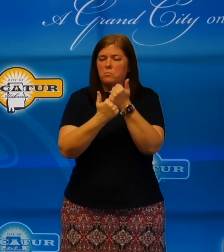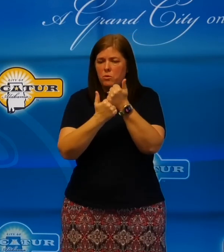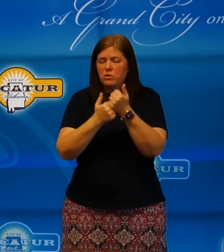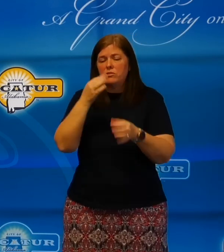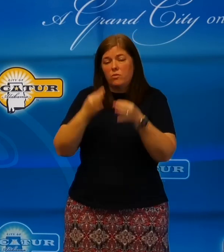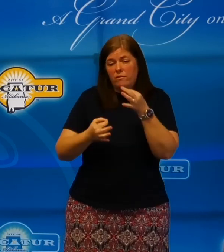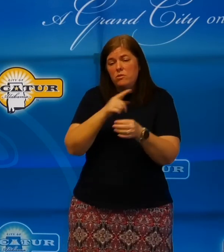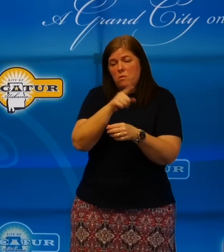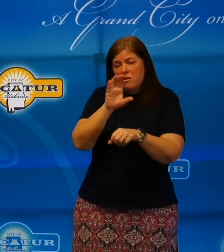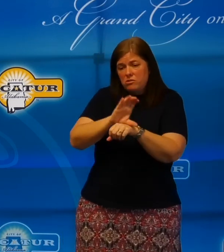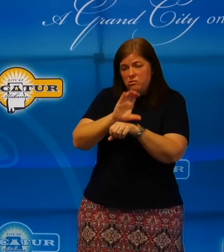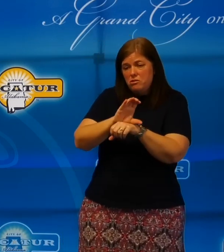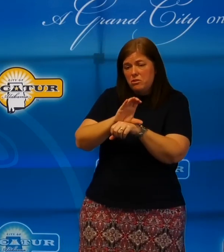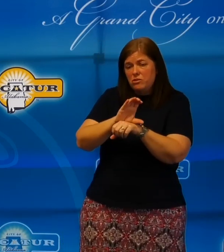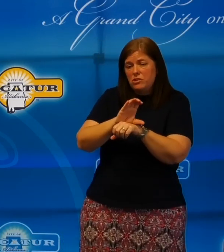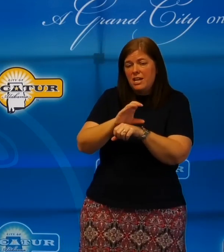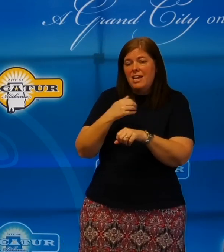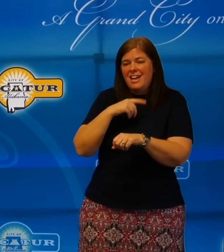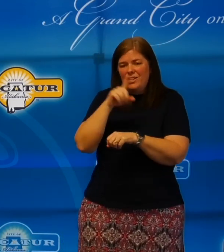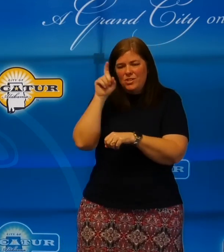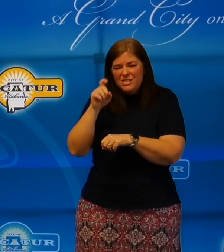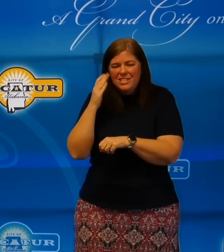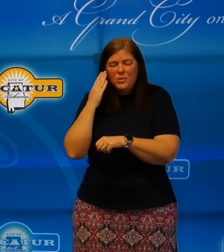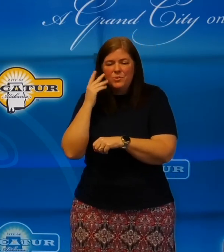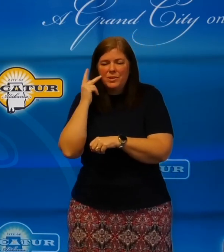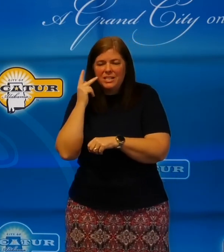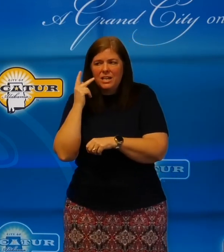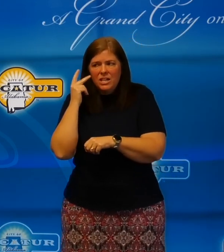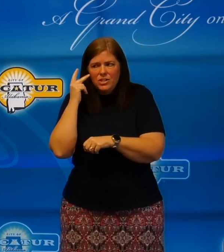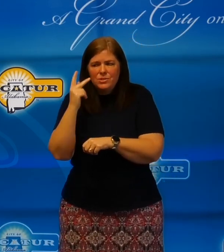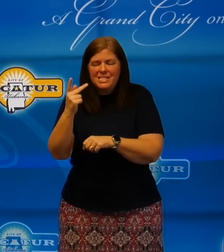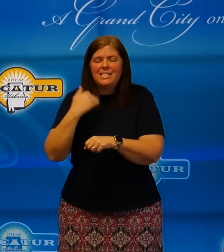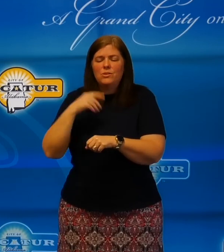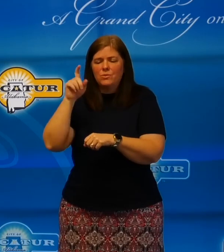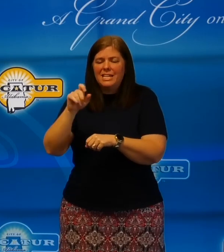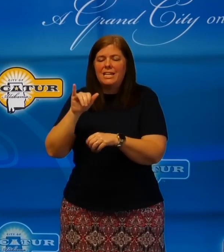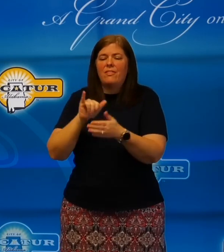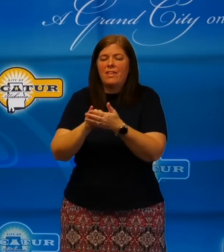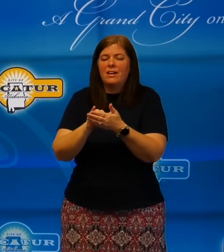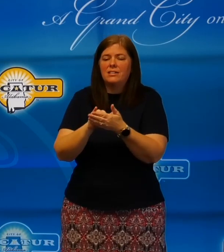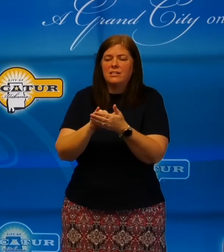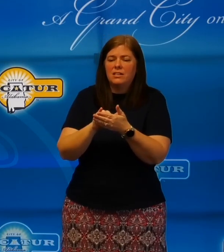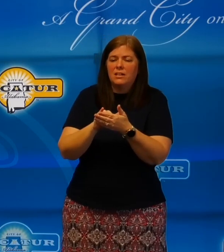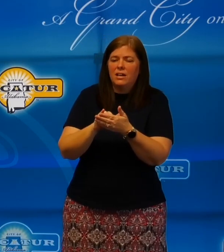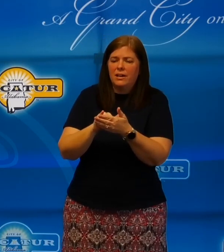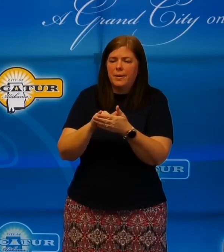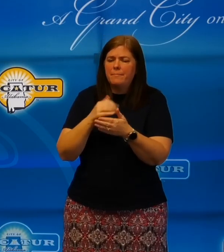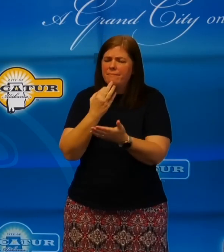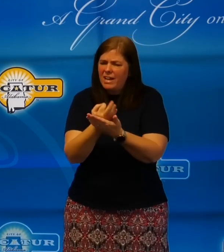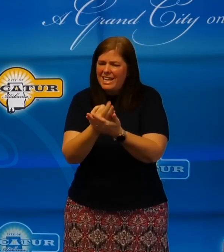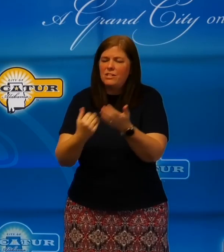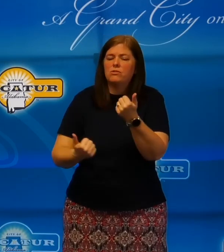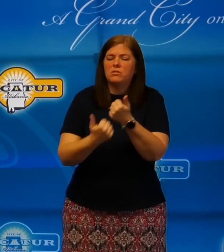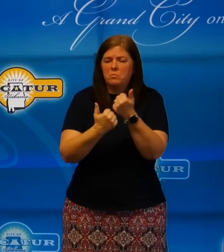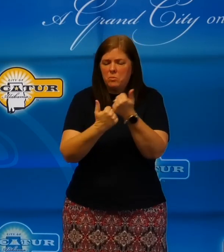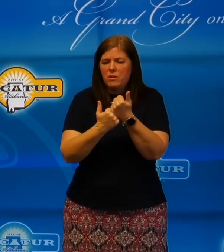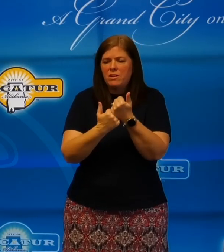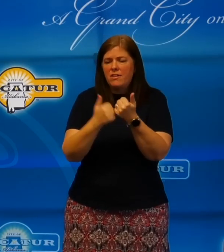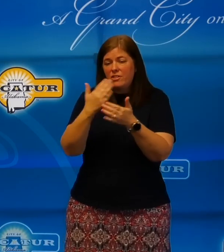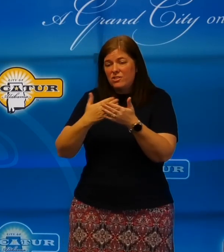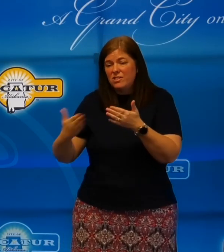and you're finding that you're needing financial support for staffing, utilities, facilities, there's